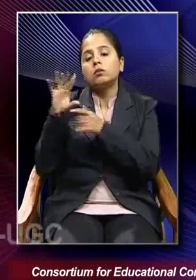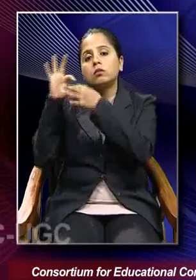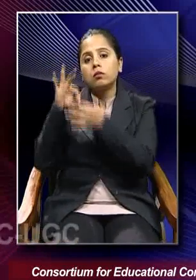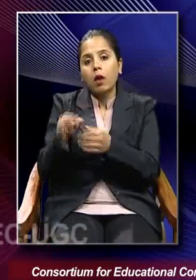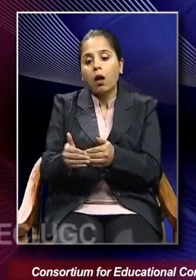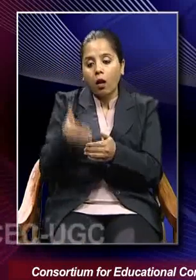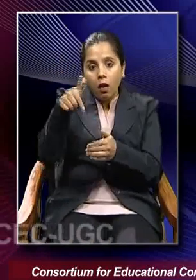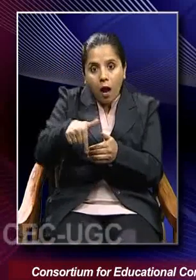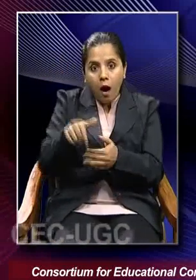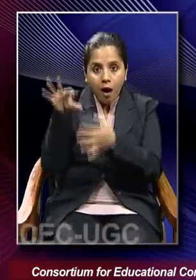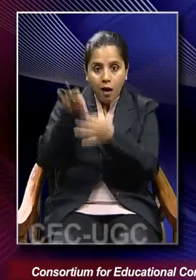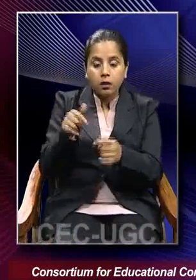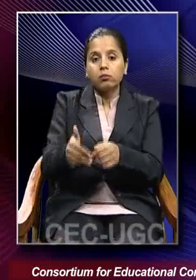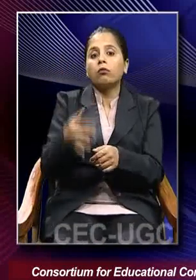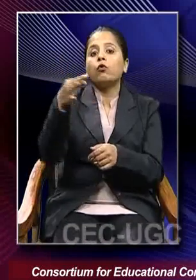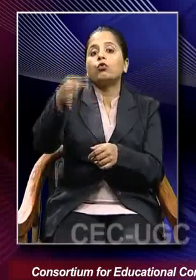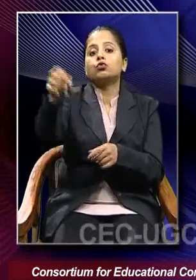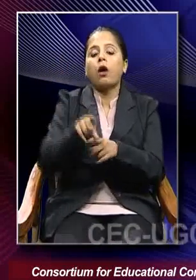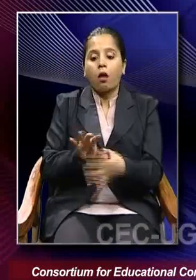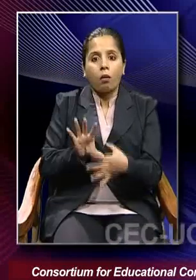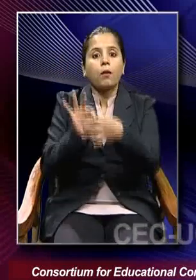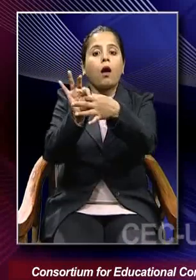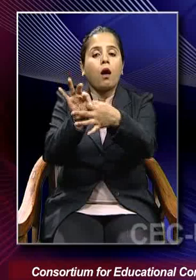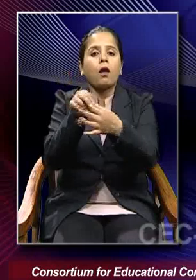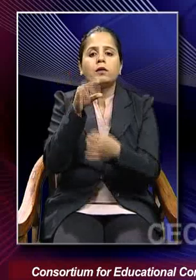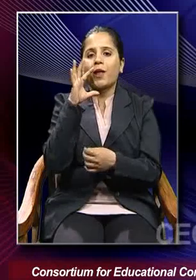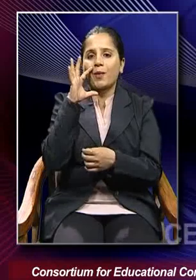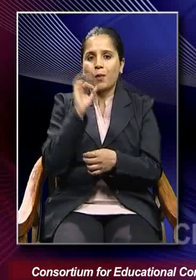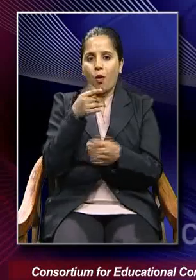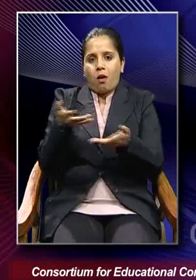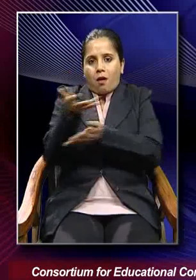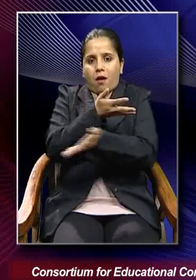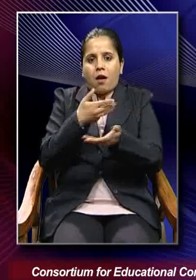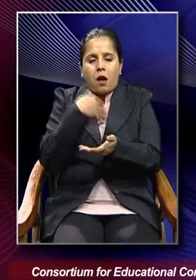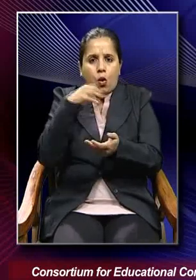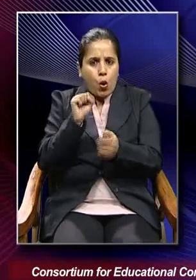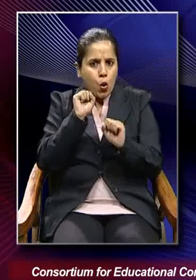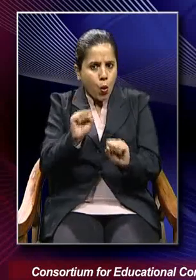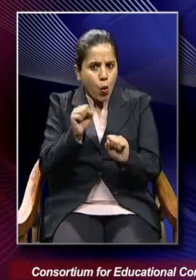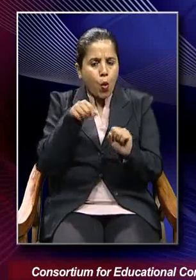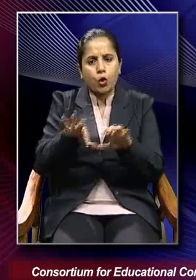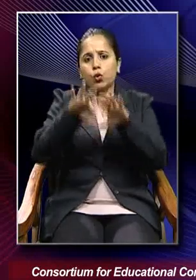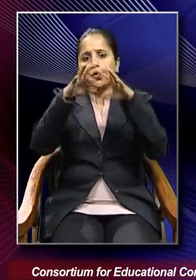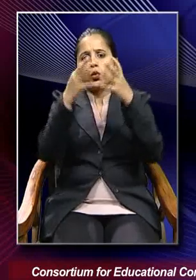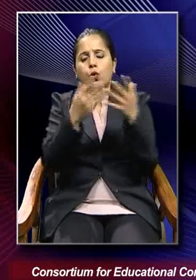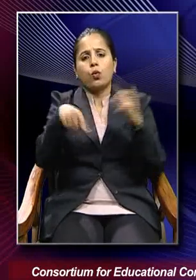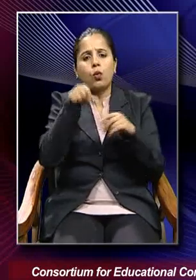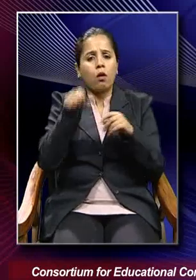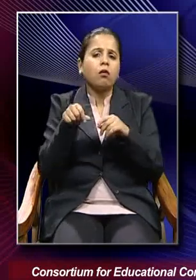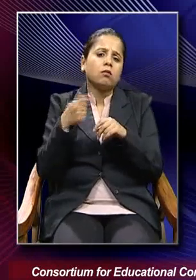present as well as for our future, an important discussion that we can take from the article of Globalization of Cultural